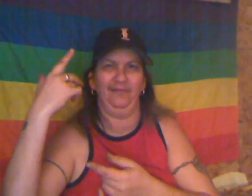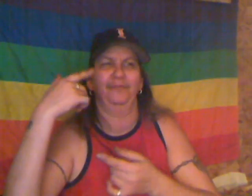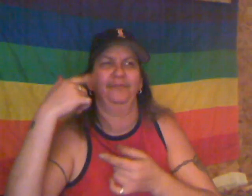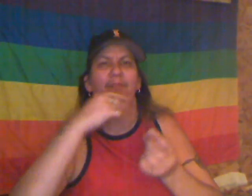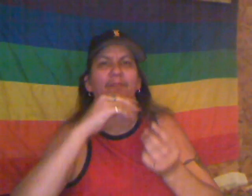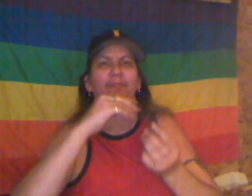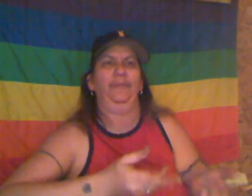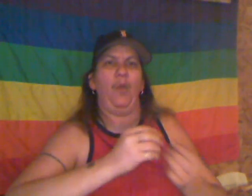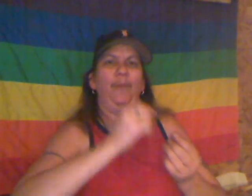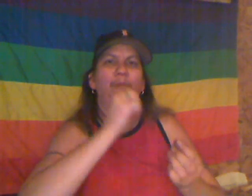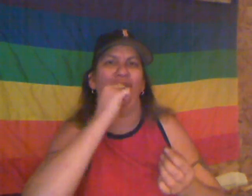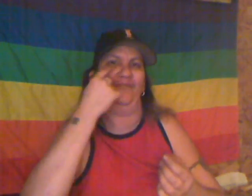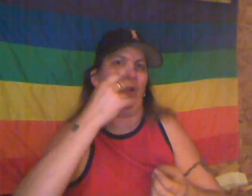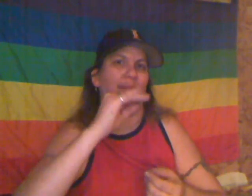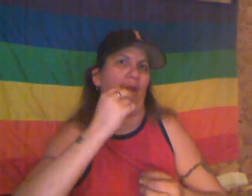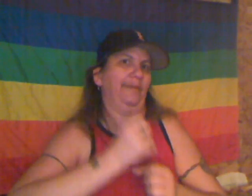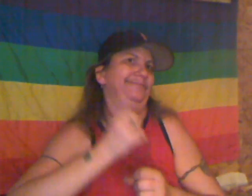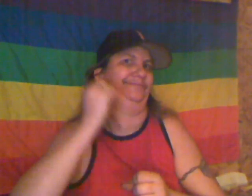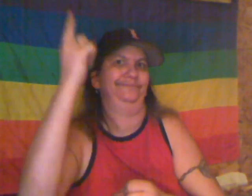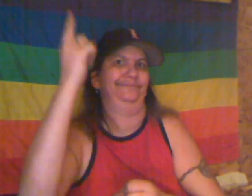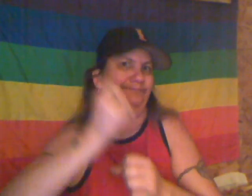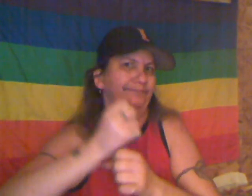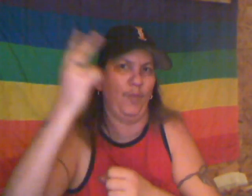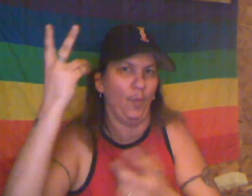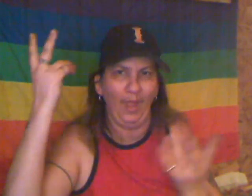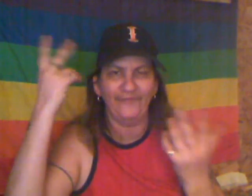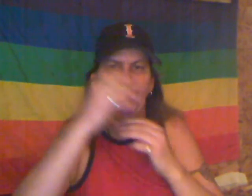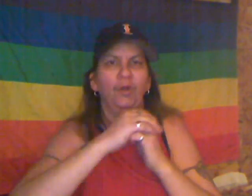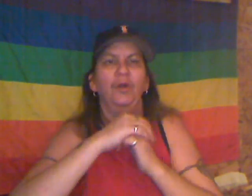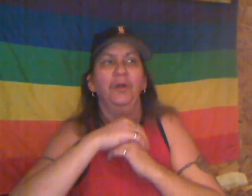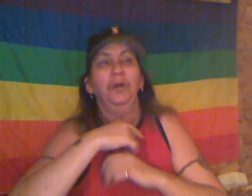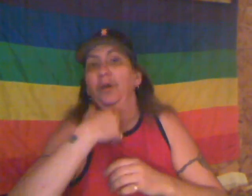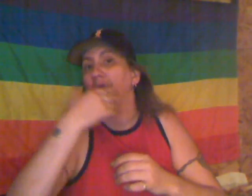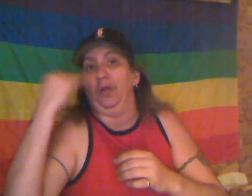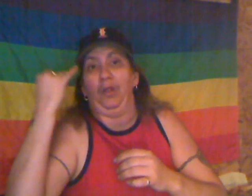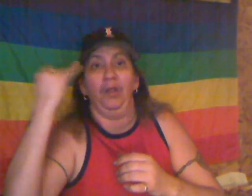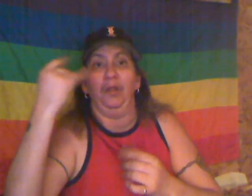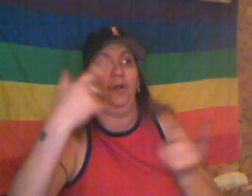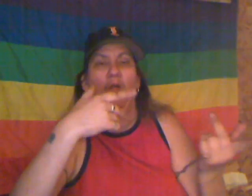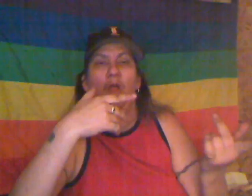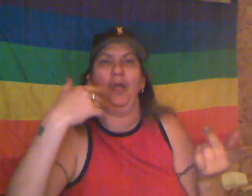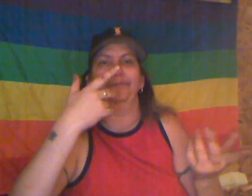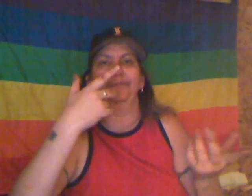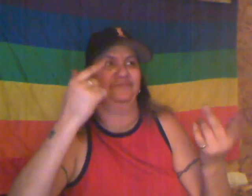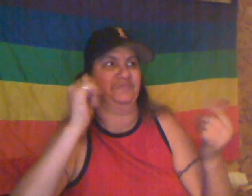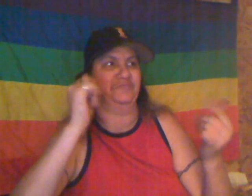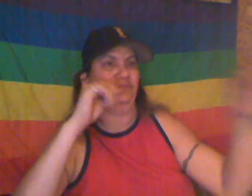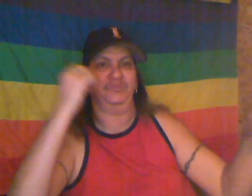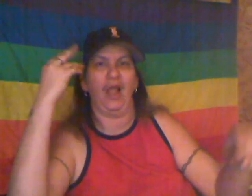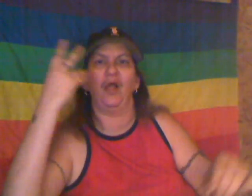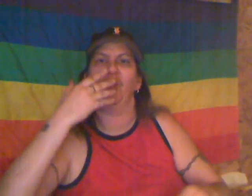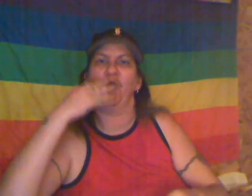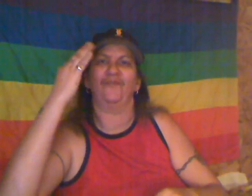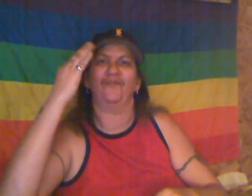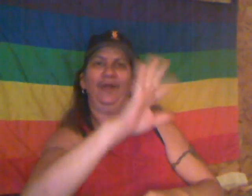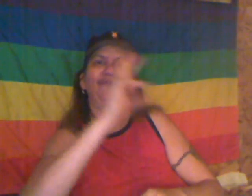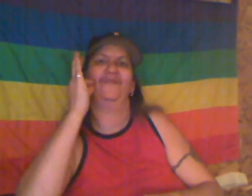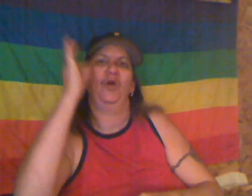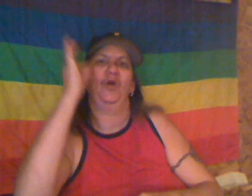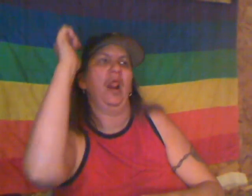it's a living organism, and when it changes, life on Earth changes. No one knows more about that than this guy right here. What's going on, bro? How you doing? I'm good. How's it